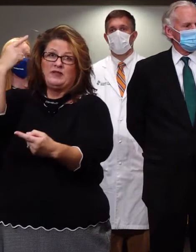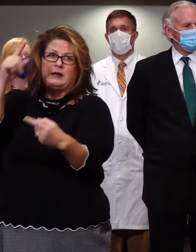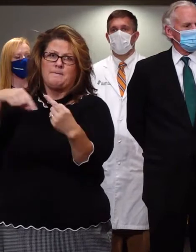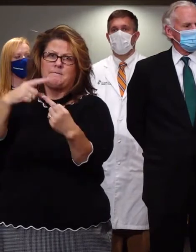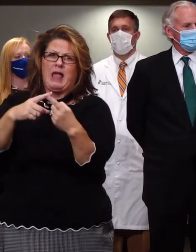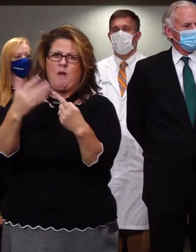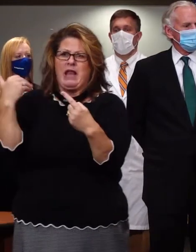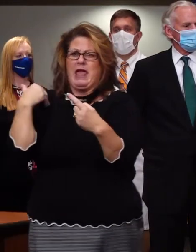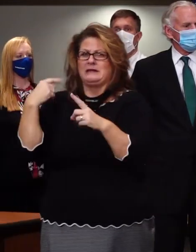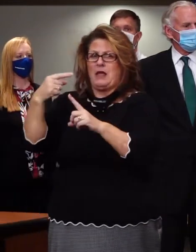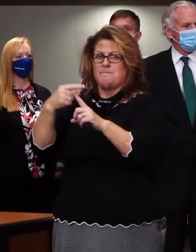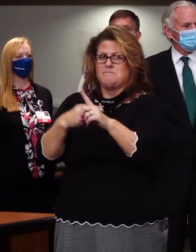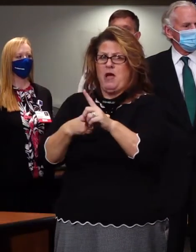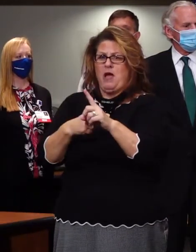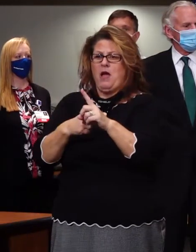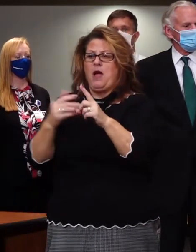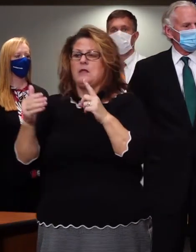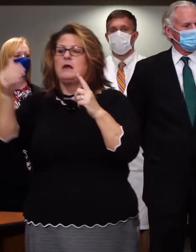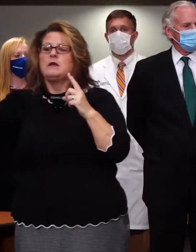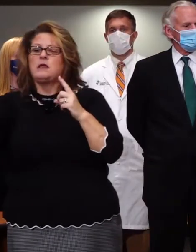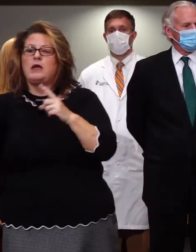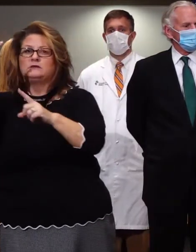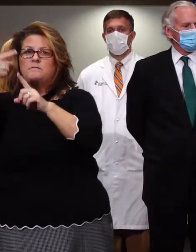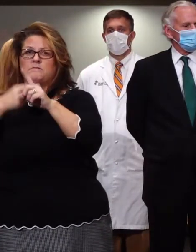to what we could look like a month from now, there is